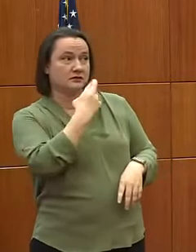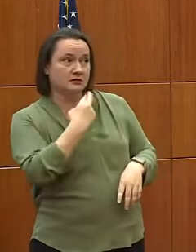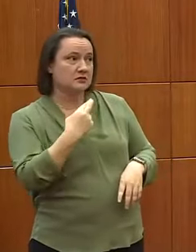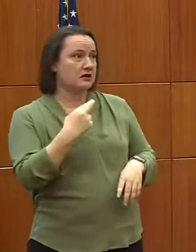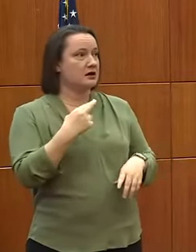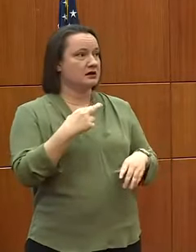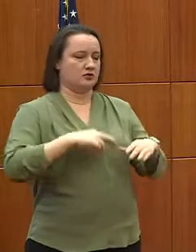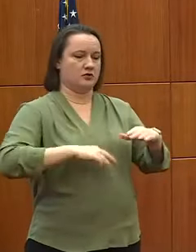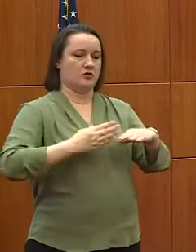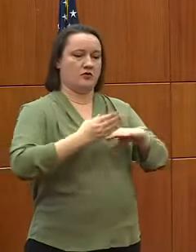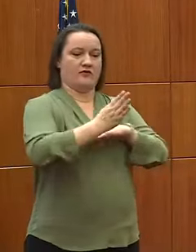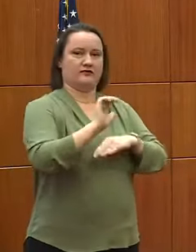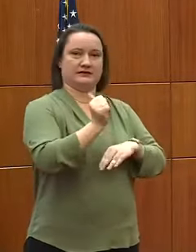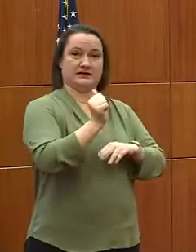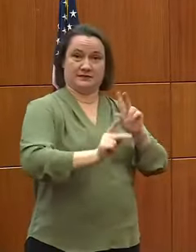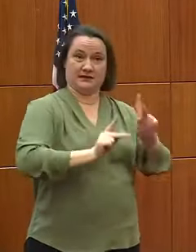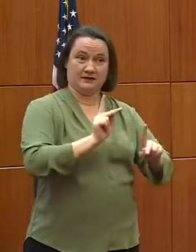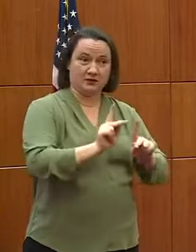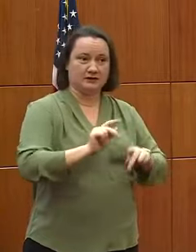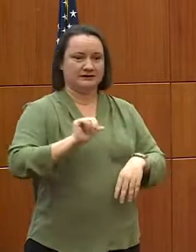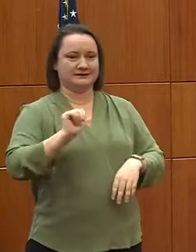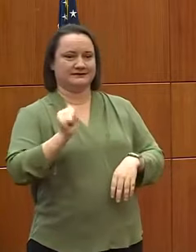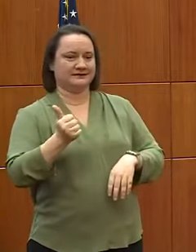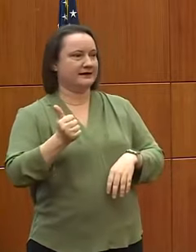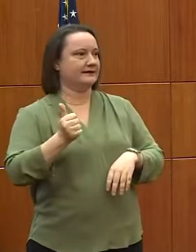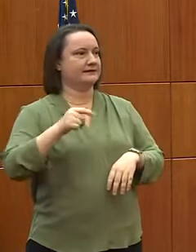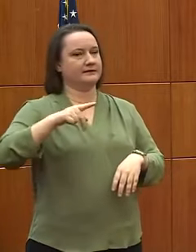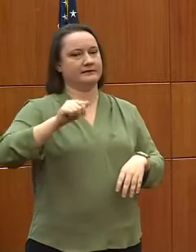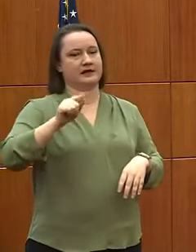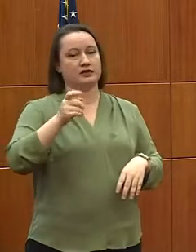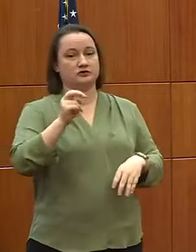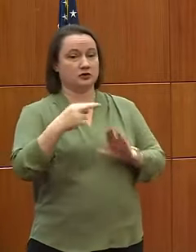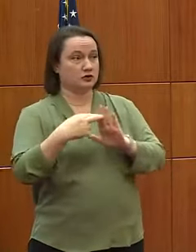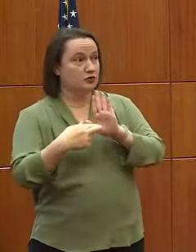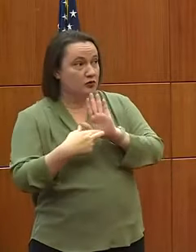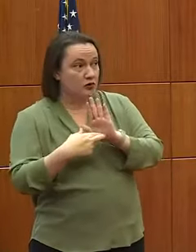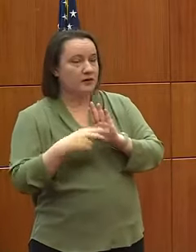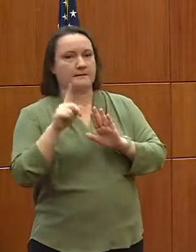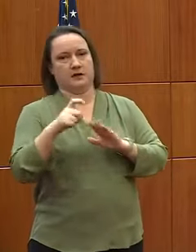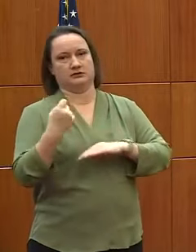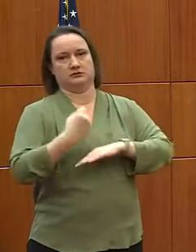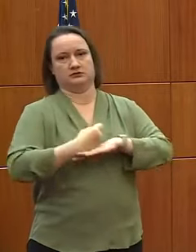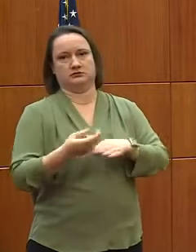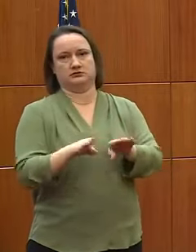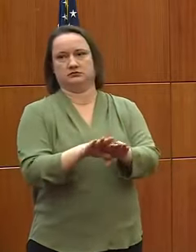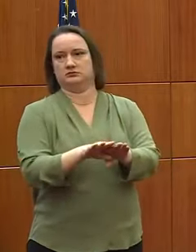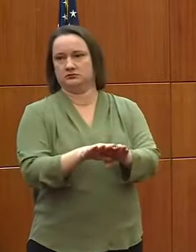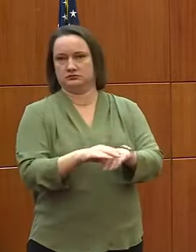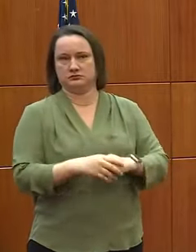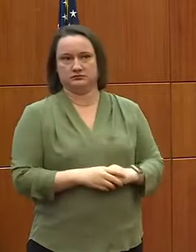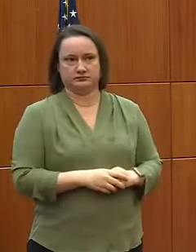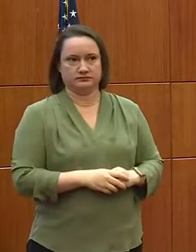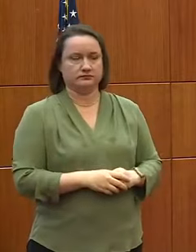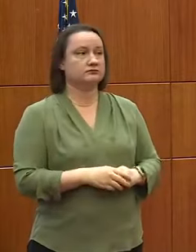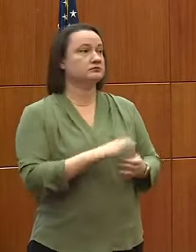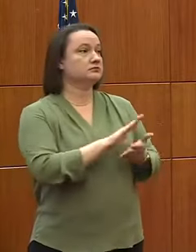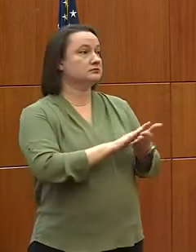the 10-person, the 10-patron rule, you need to shut them down. To our